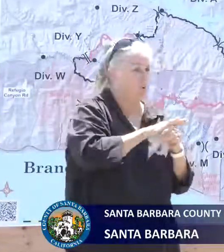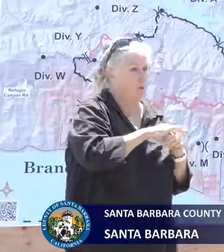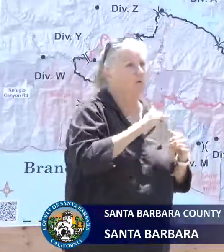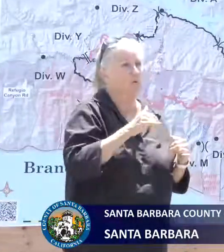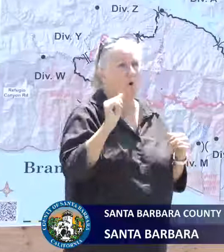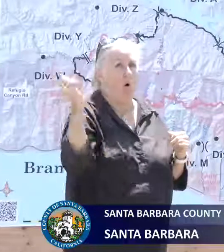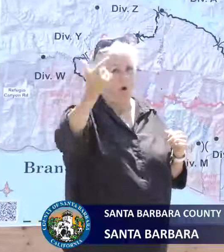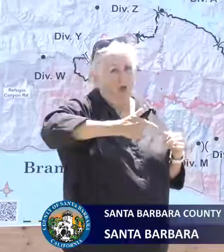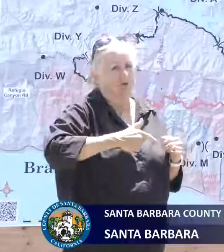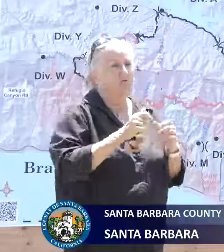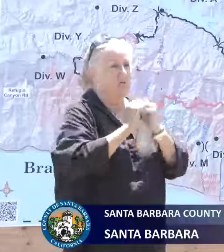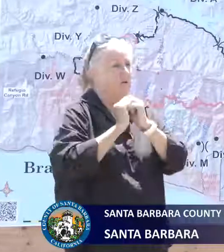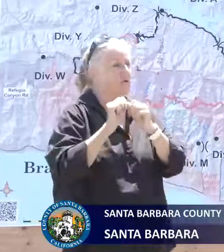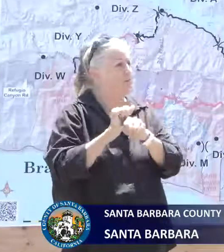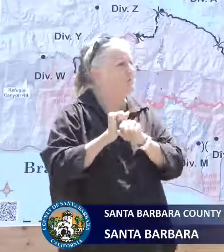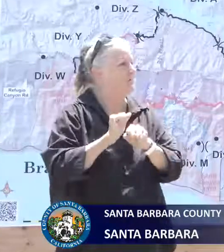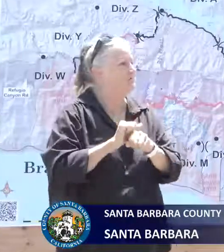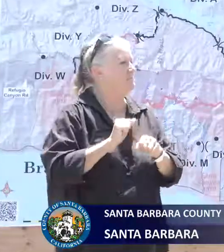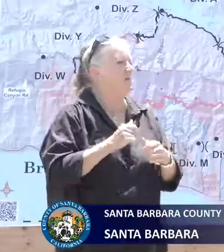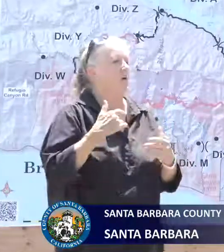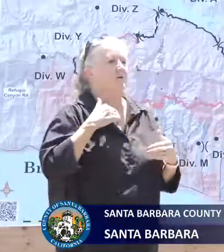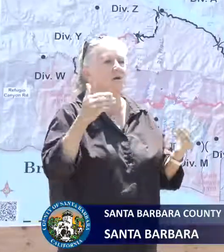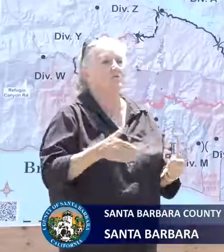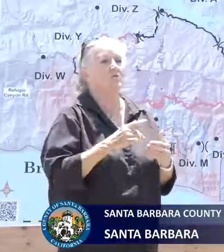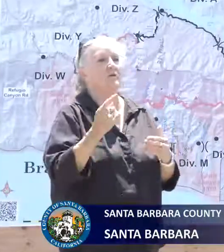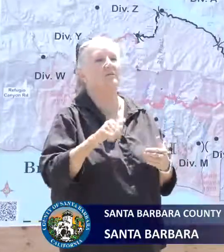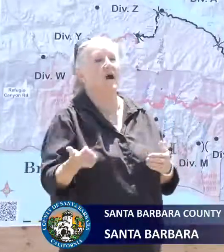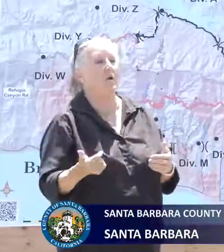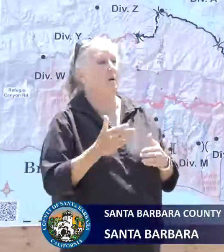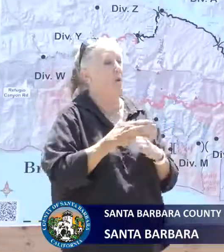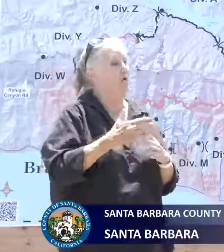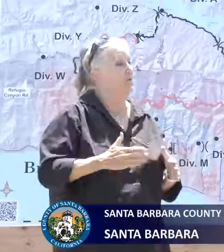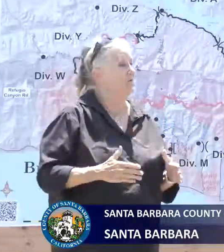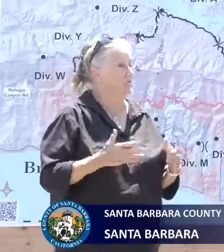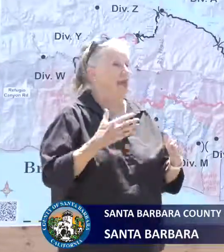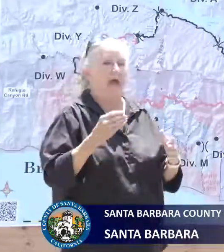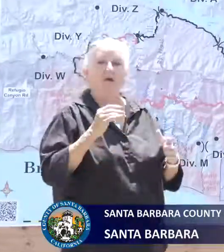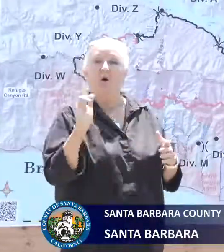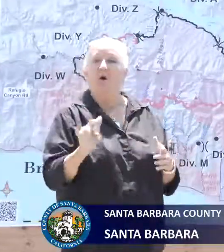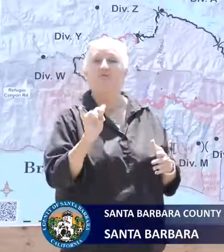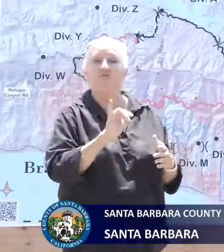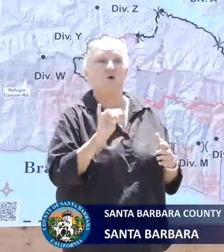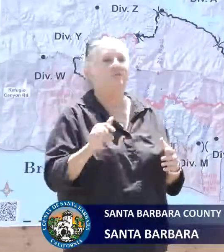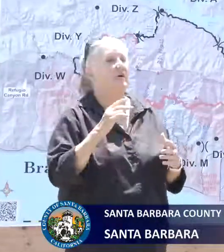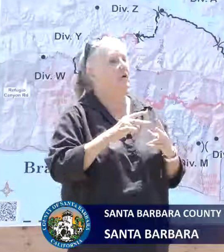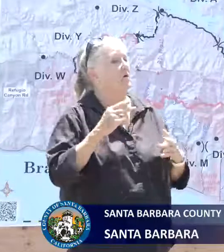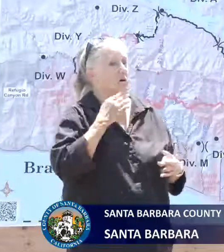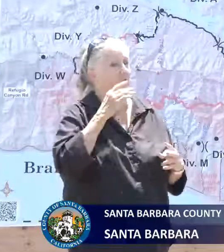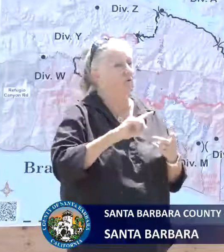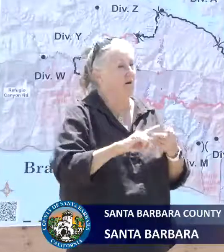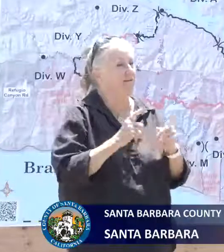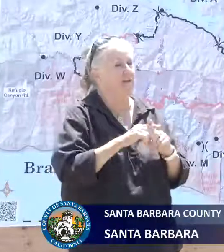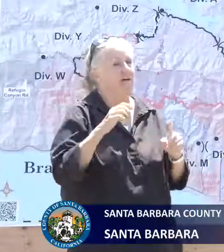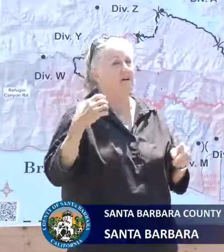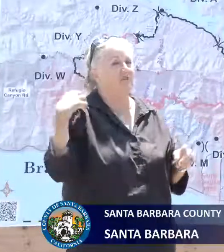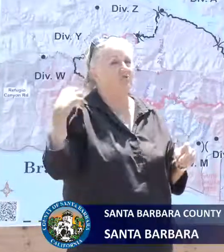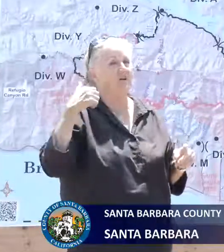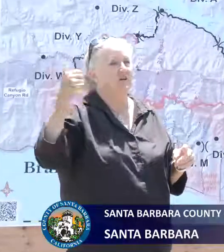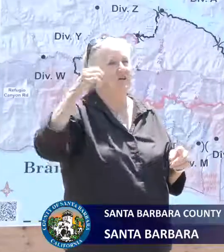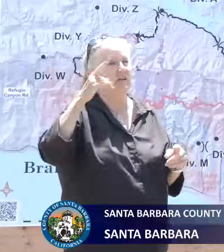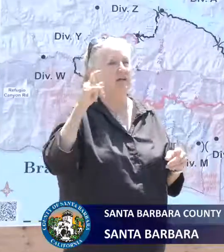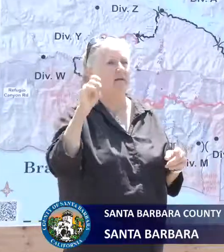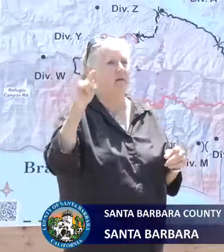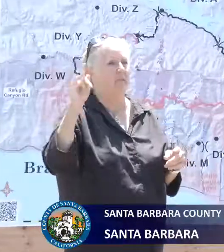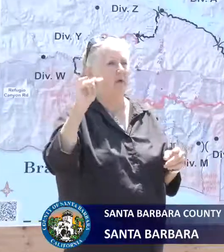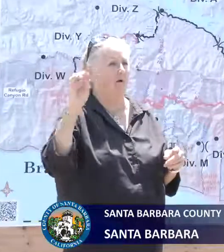time, I'd like to introduce one of our partners and also a very good friend, Chief Ken Pimlott from CAL